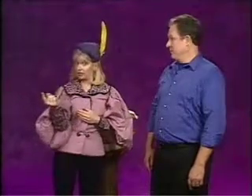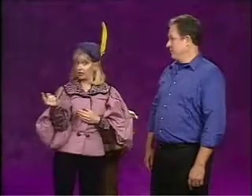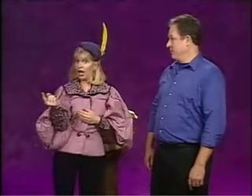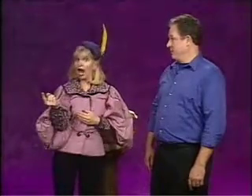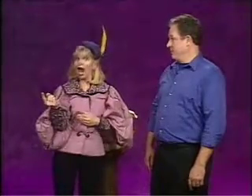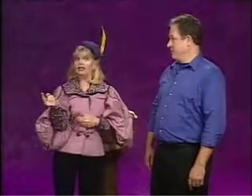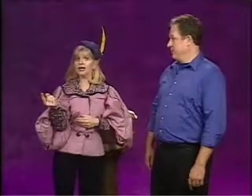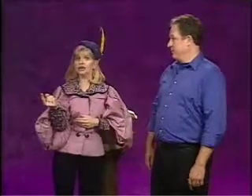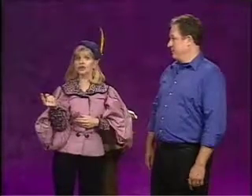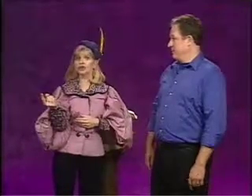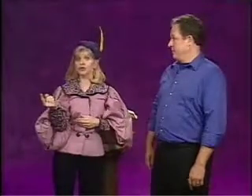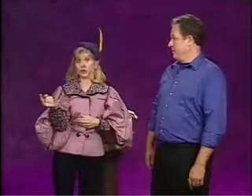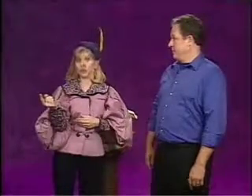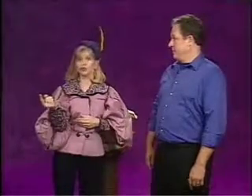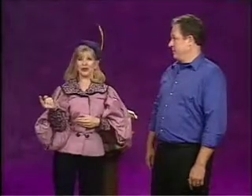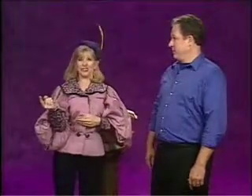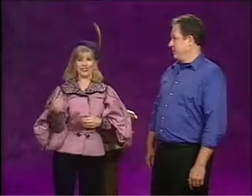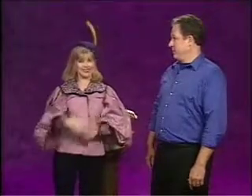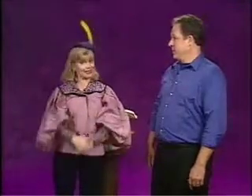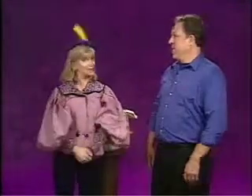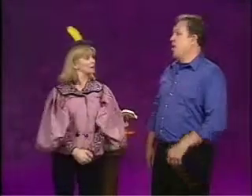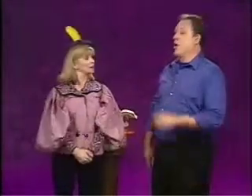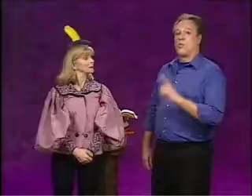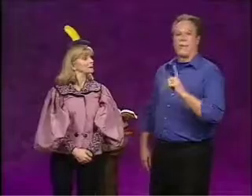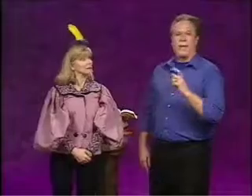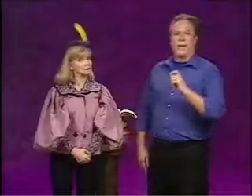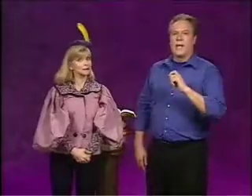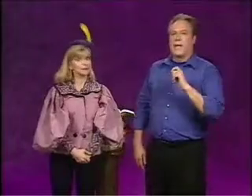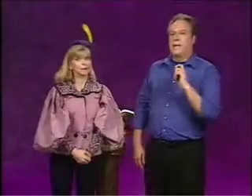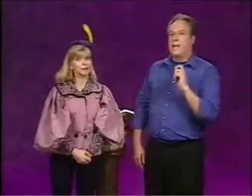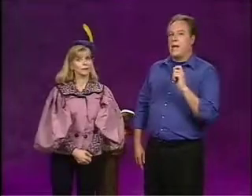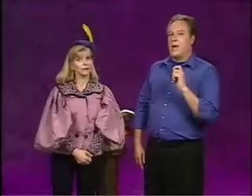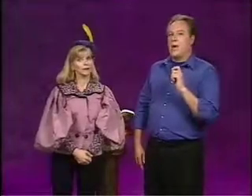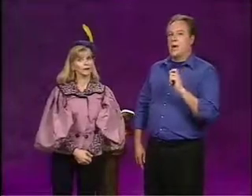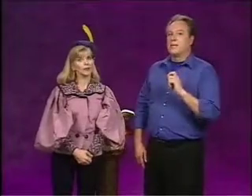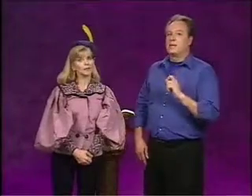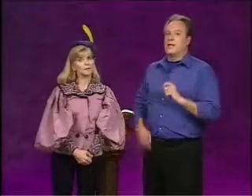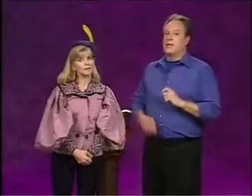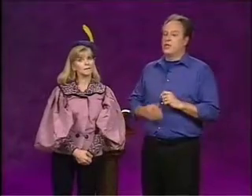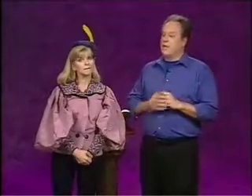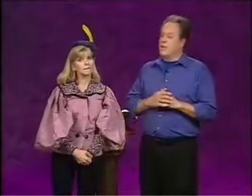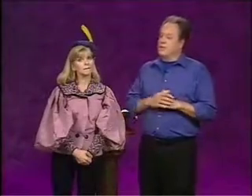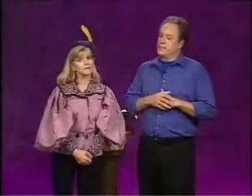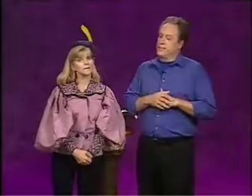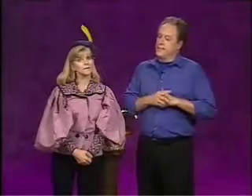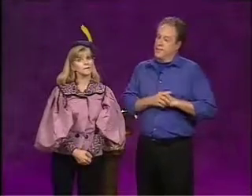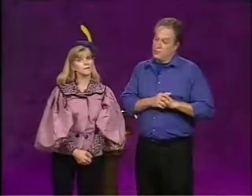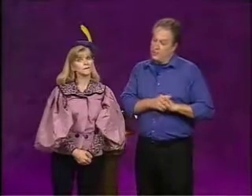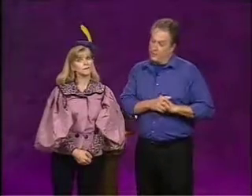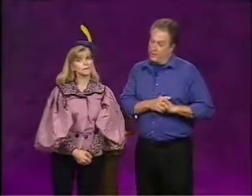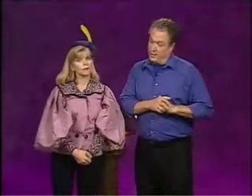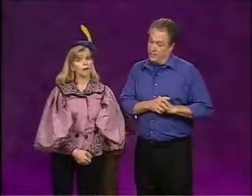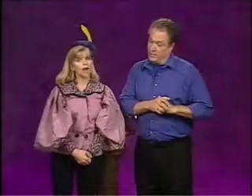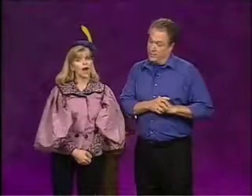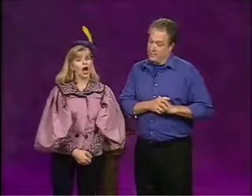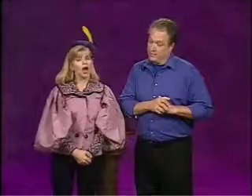something, I tell him to the right where he is. Right. Now, say Jane wants to give you something.